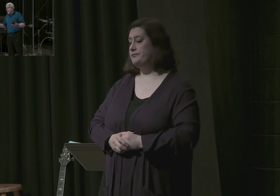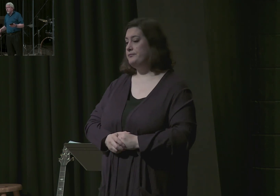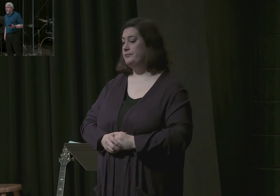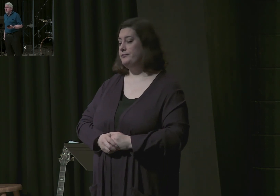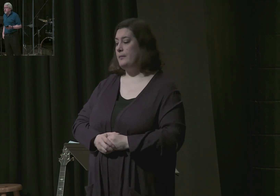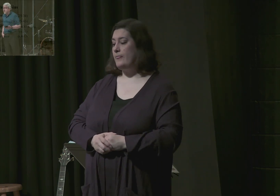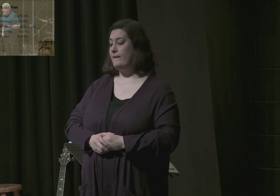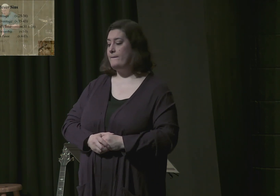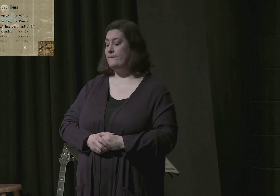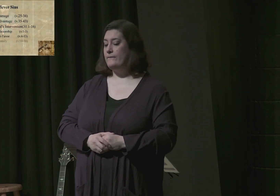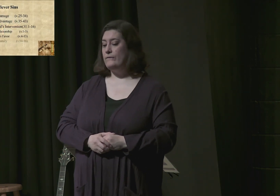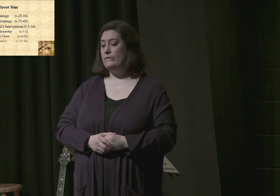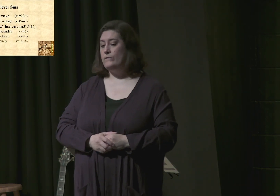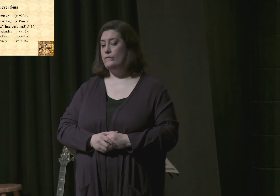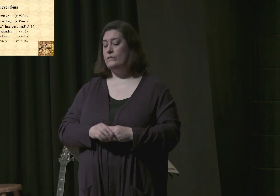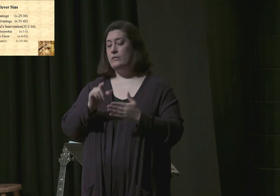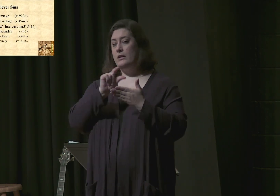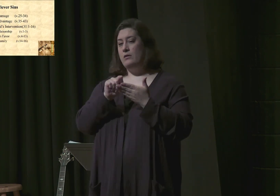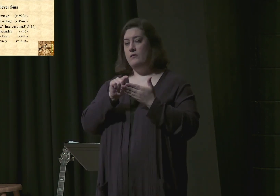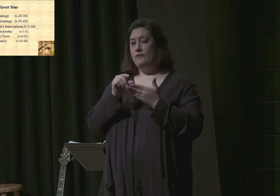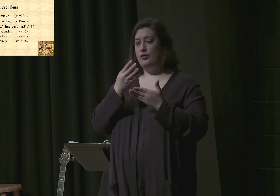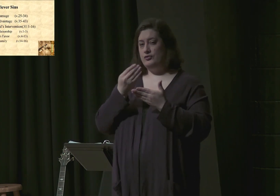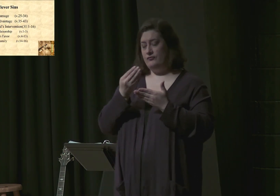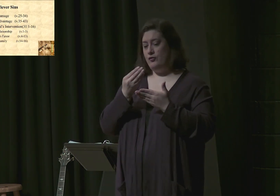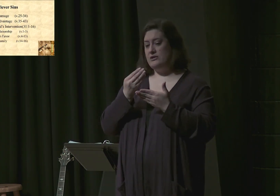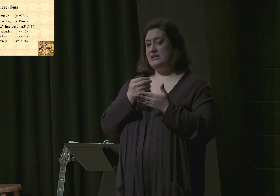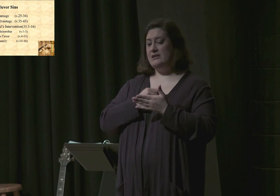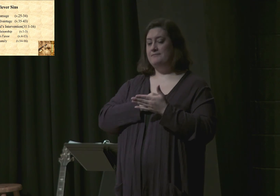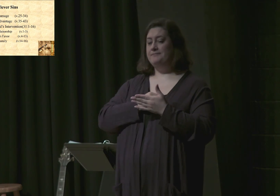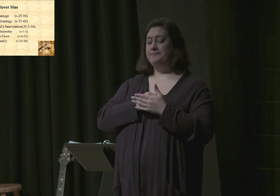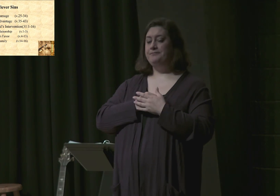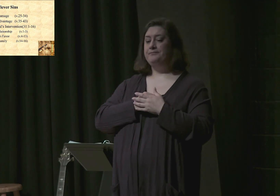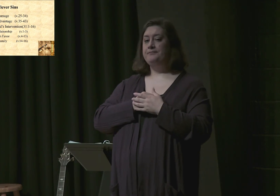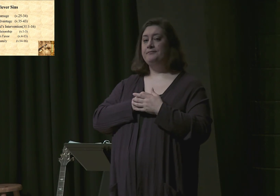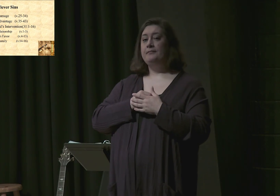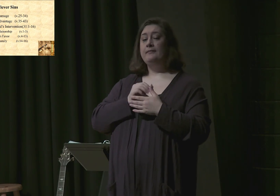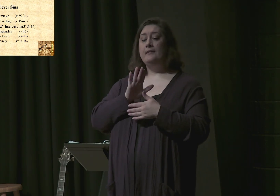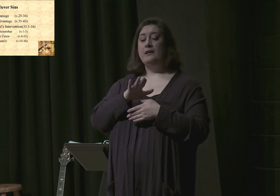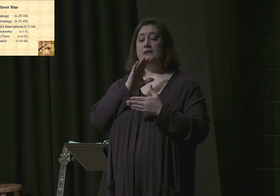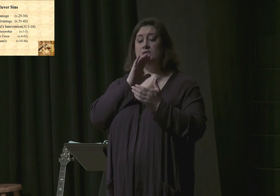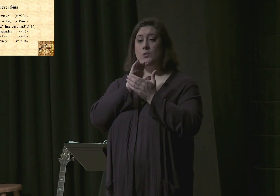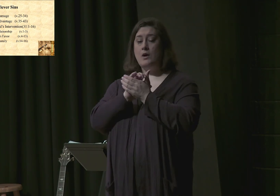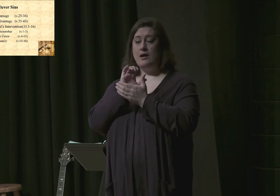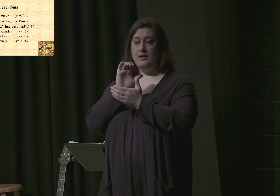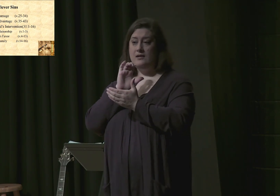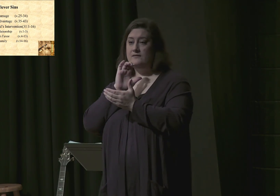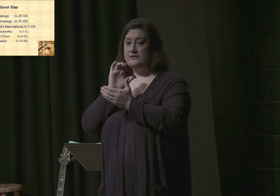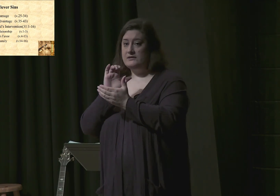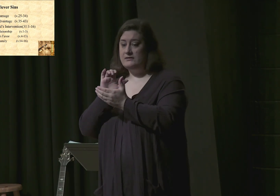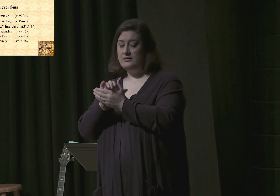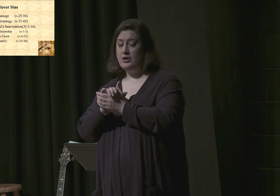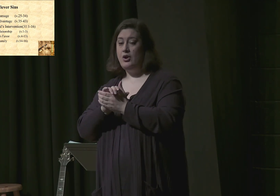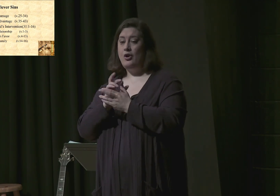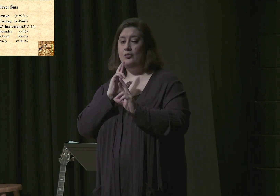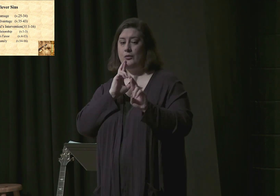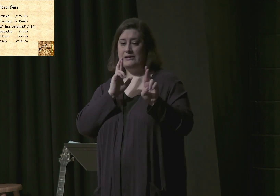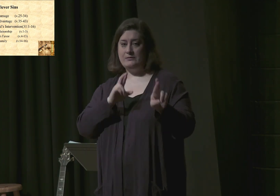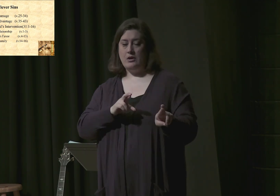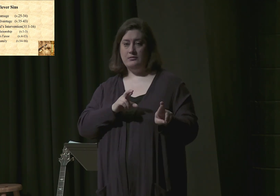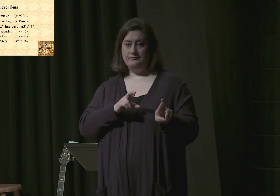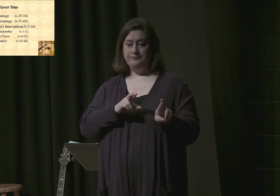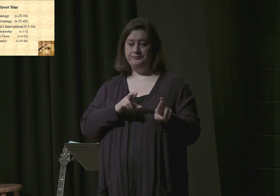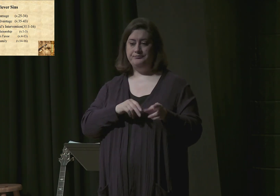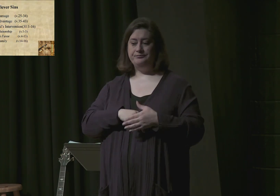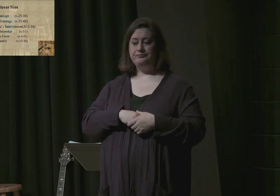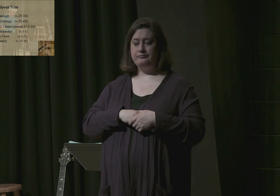And we had the response of the family, verses 14 to 16. And then Rachel and Leah answered and said to him,